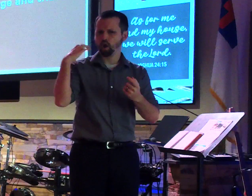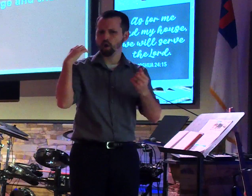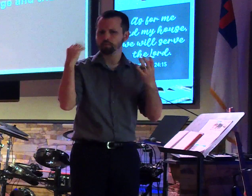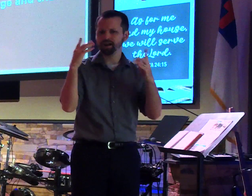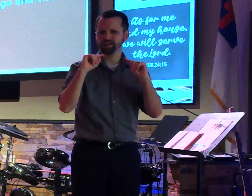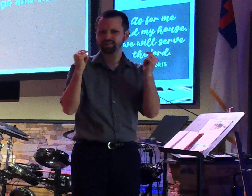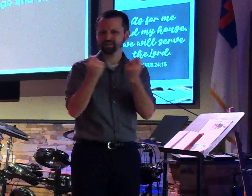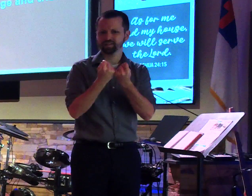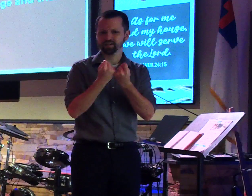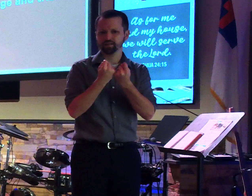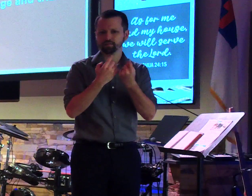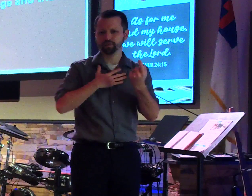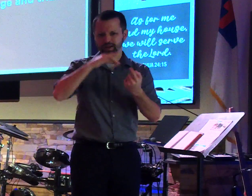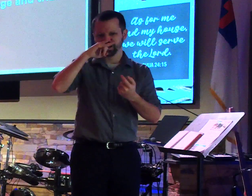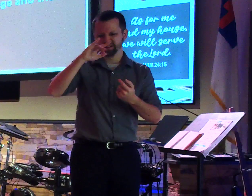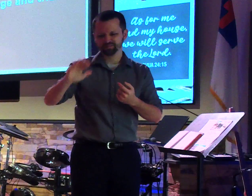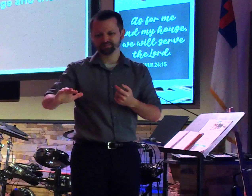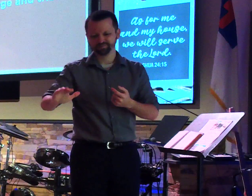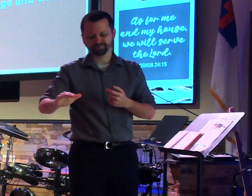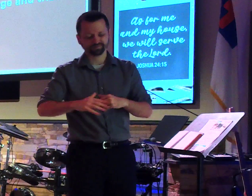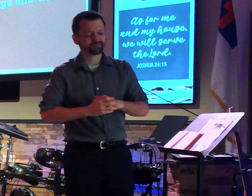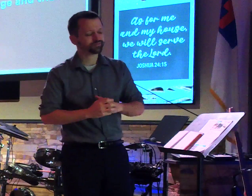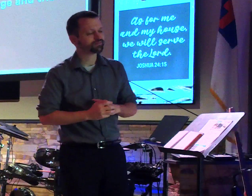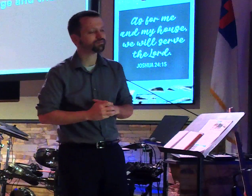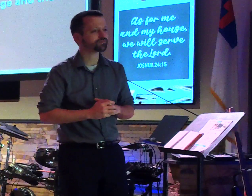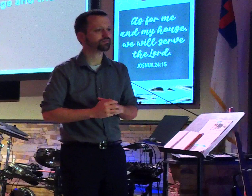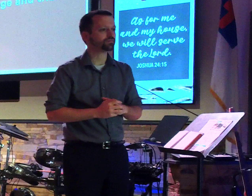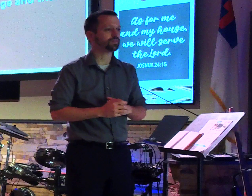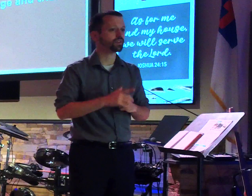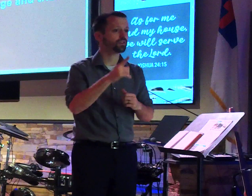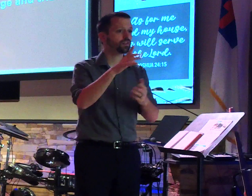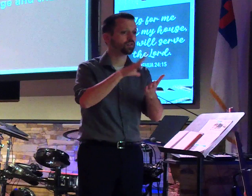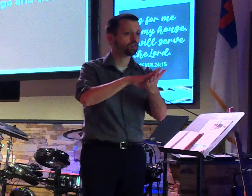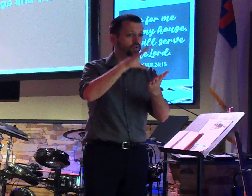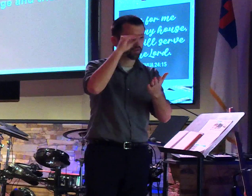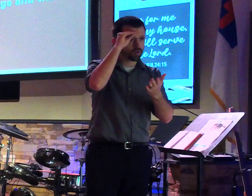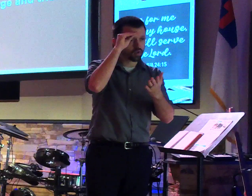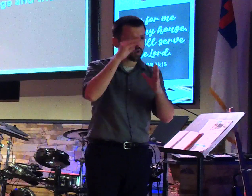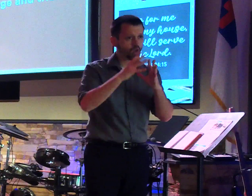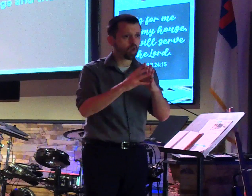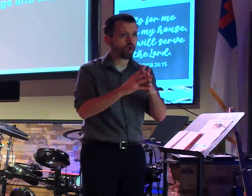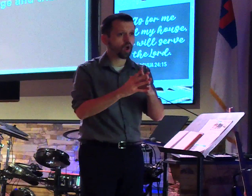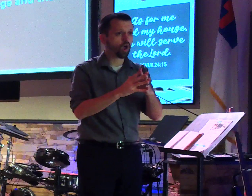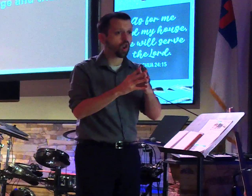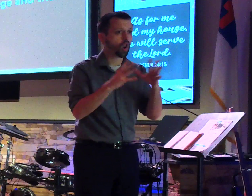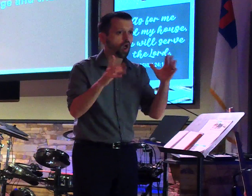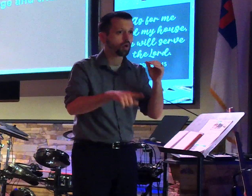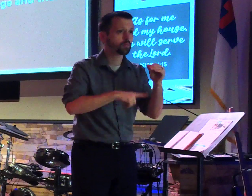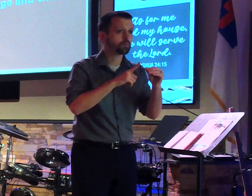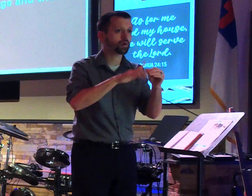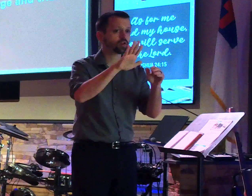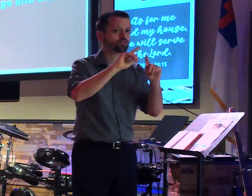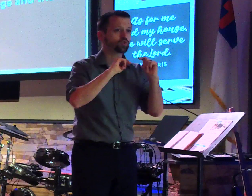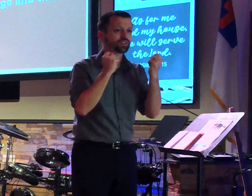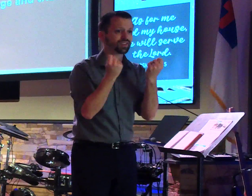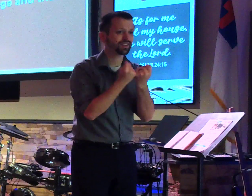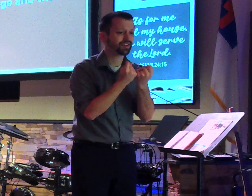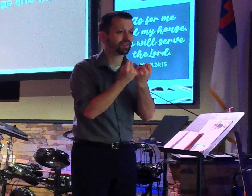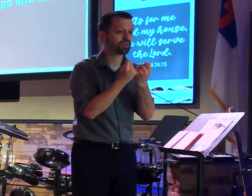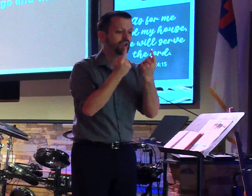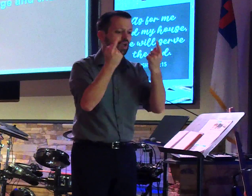as my kids grew up. You learn a lot about your teammates when the team goes through